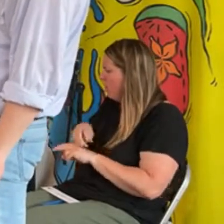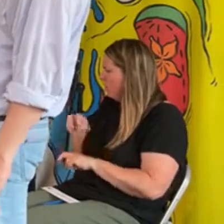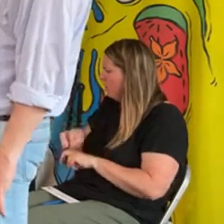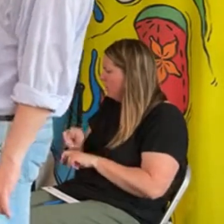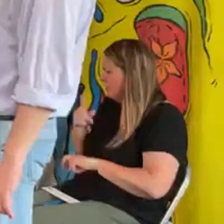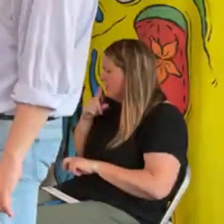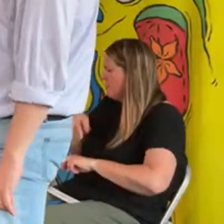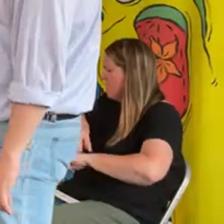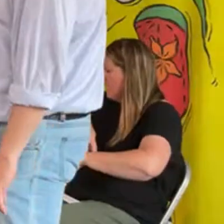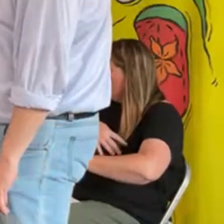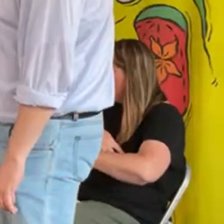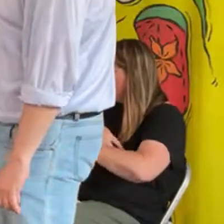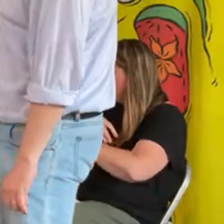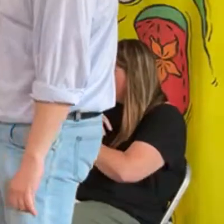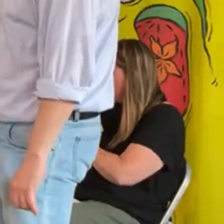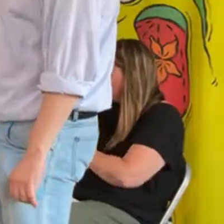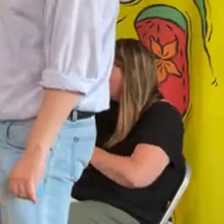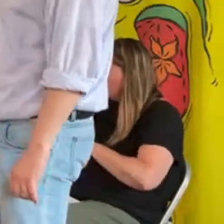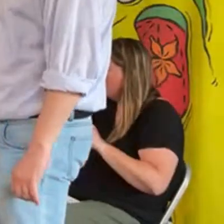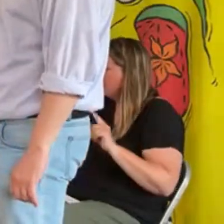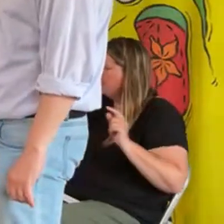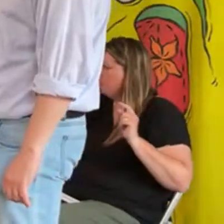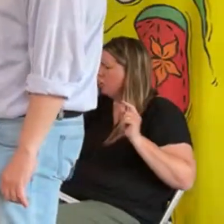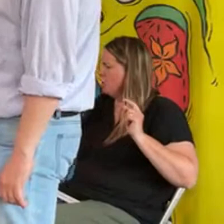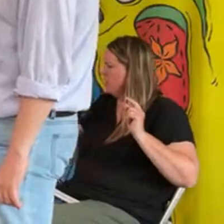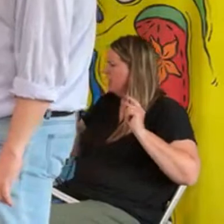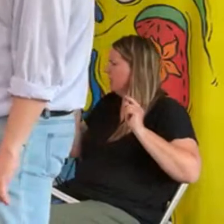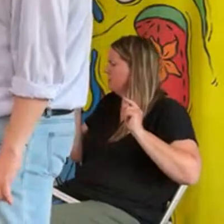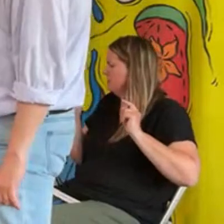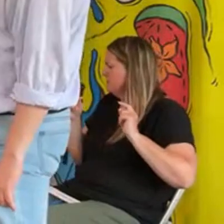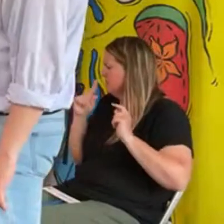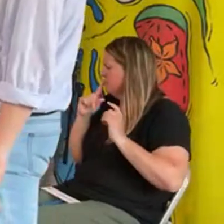arms. But parted lips,